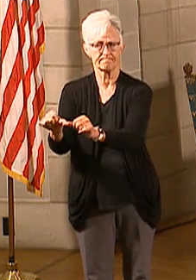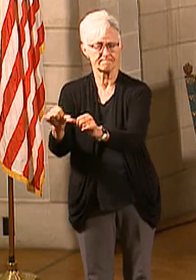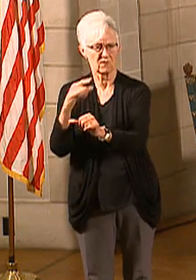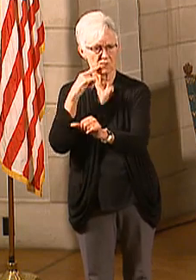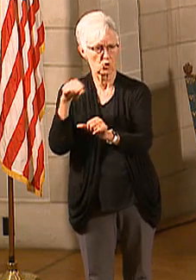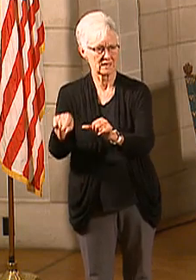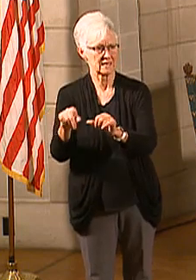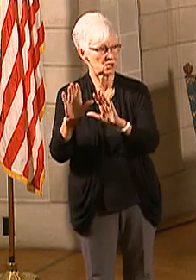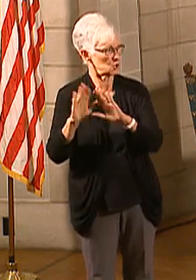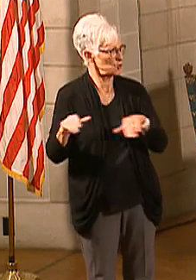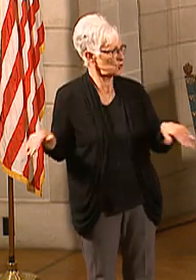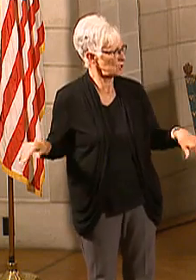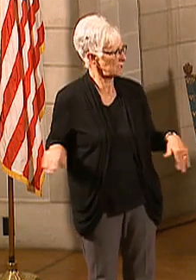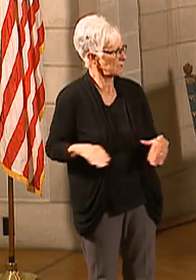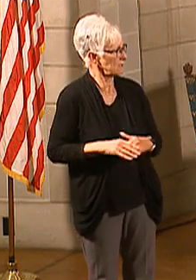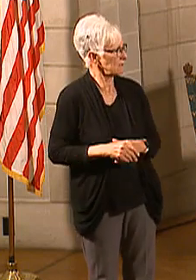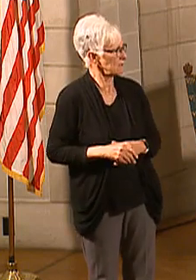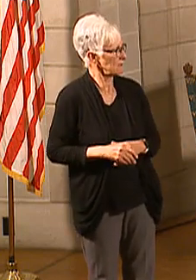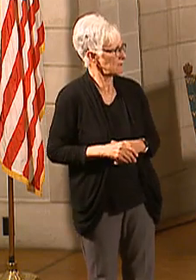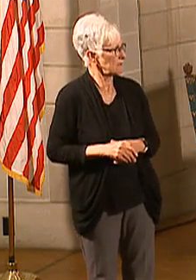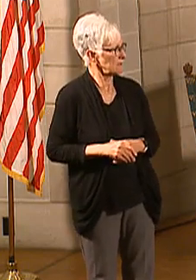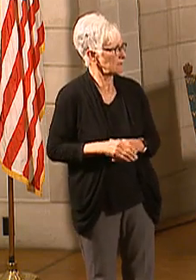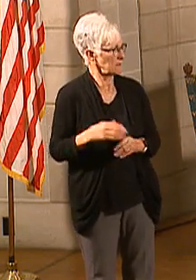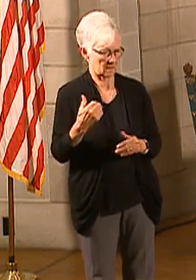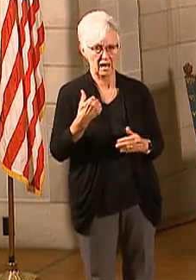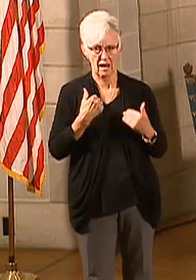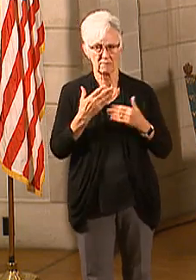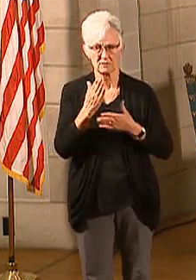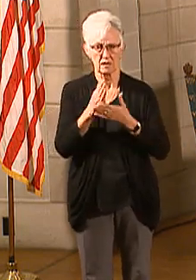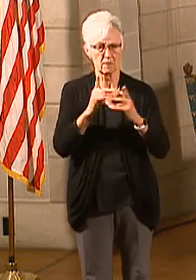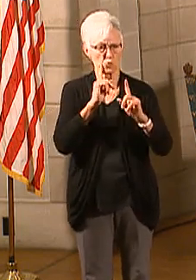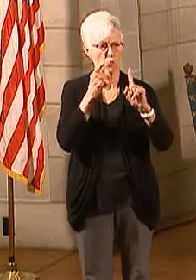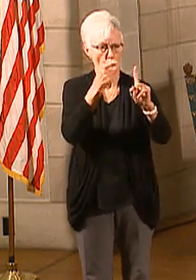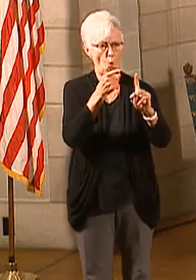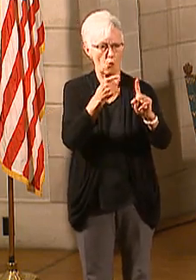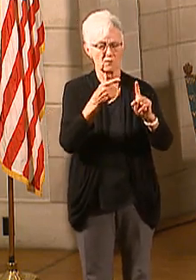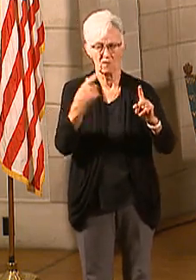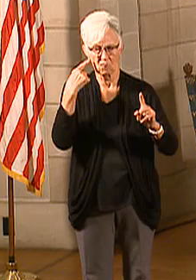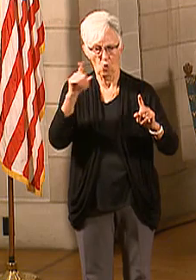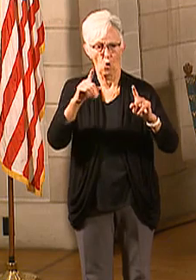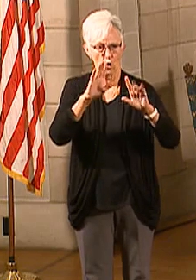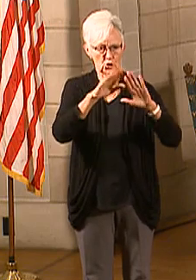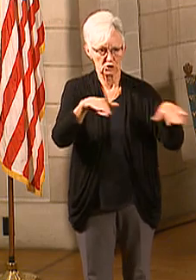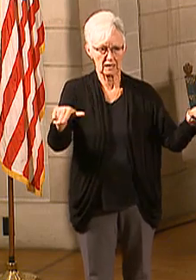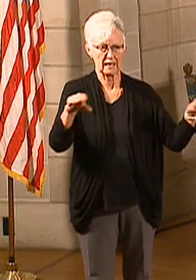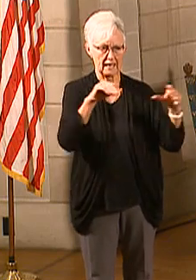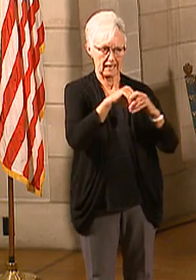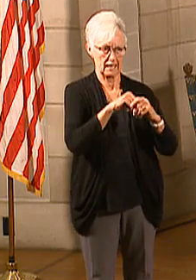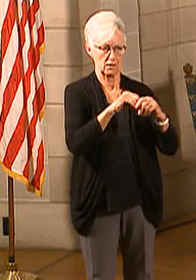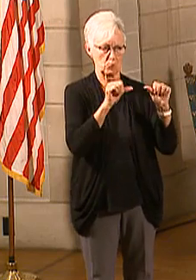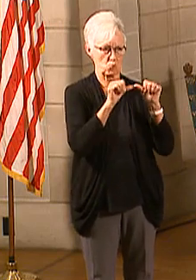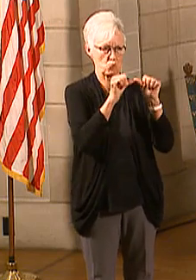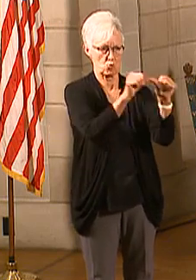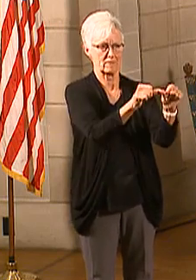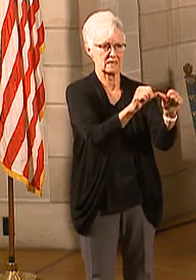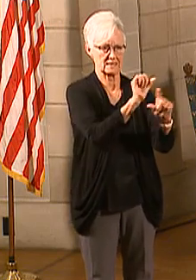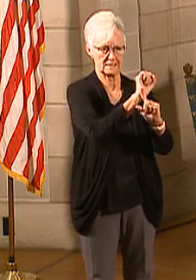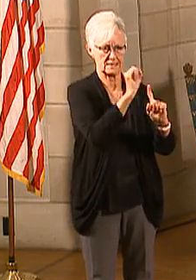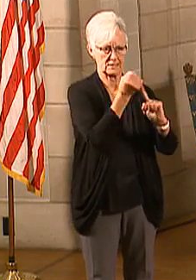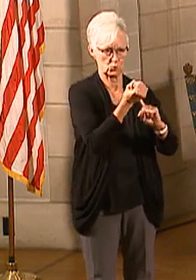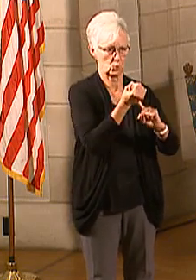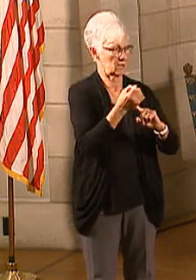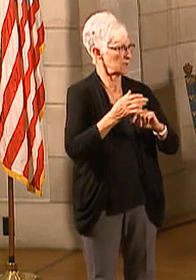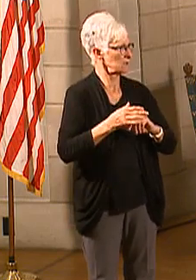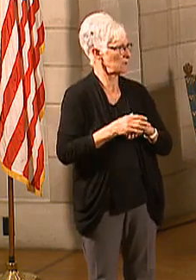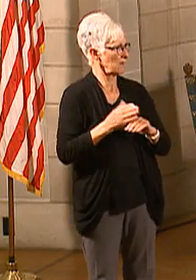you or Alger for the specific numbers, because we do have goals specifically around getting kids into permanent situations within a certain, like within 2 years or something like that, I think is